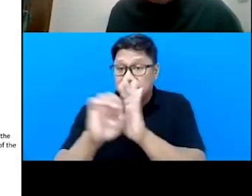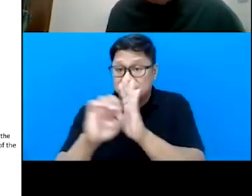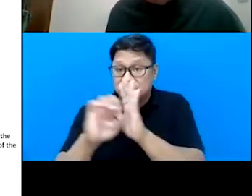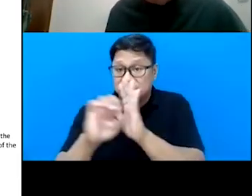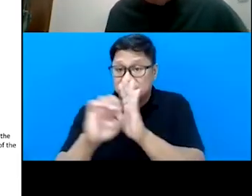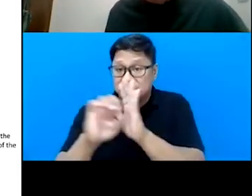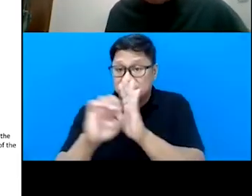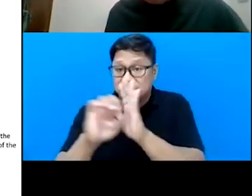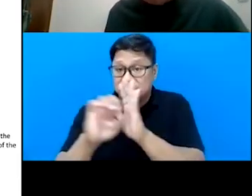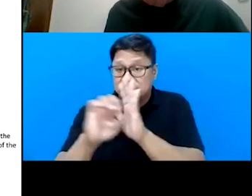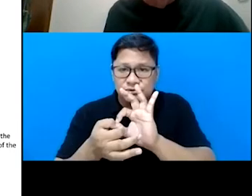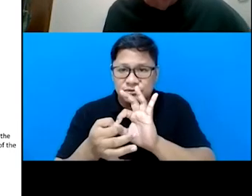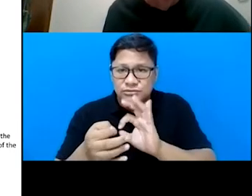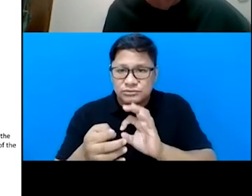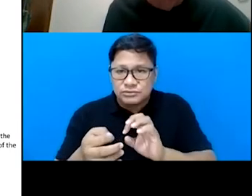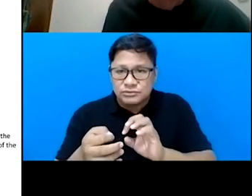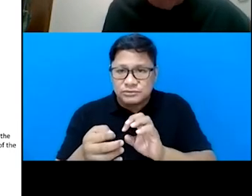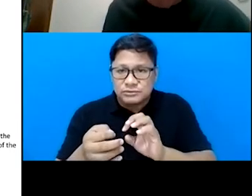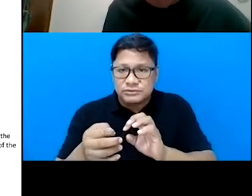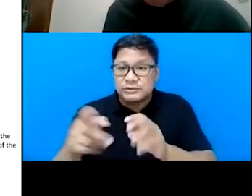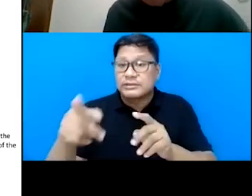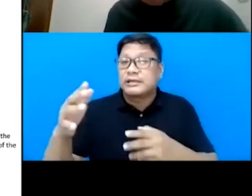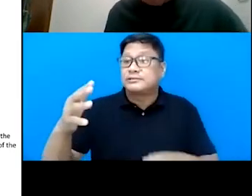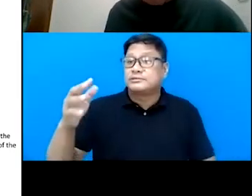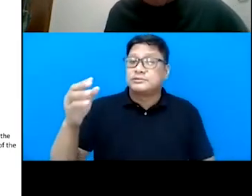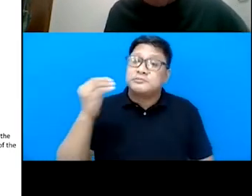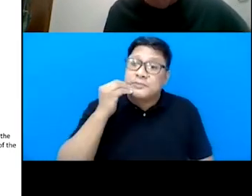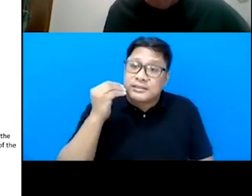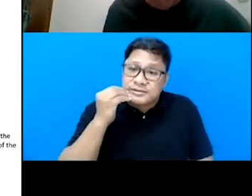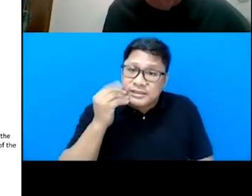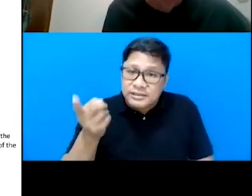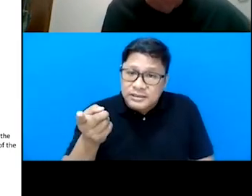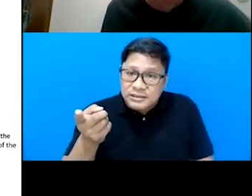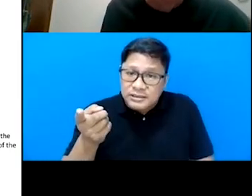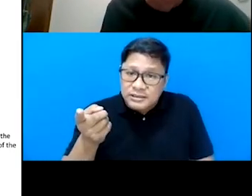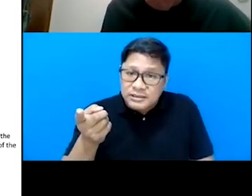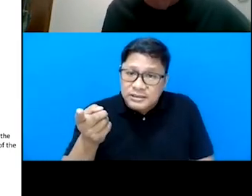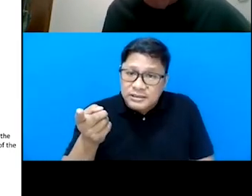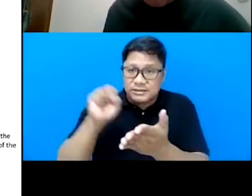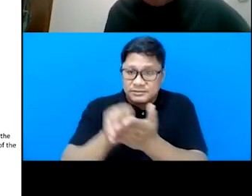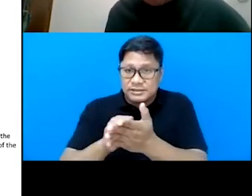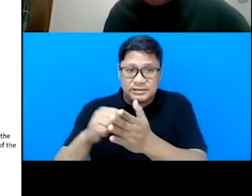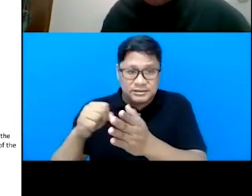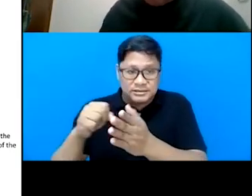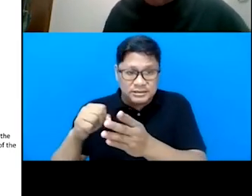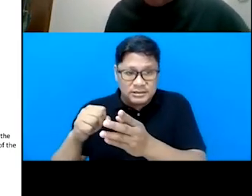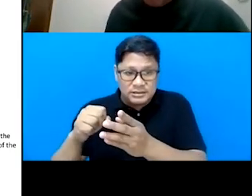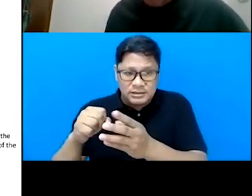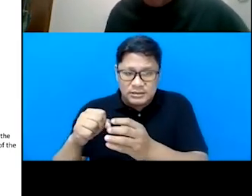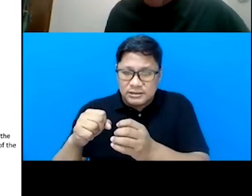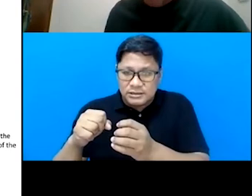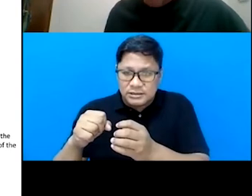Patrick's. Patrick in subject is deleted, and best English translation, Patrick's hair is